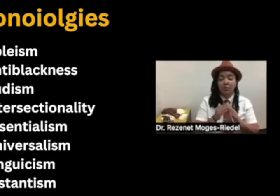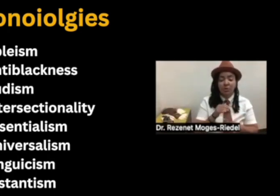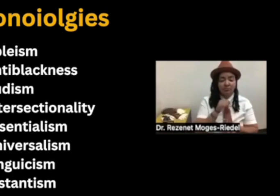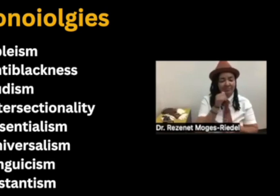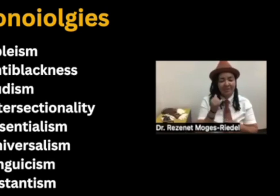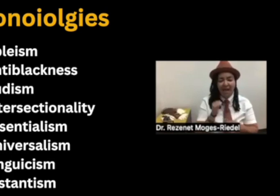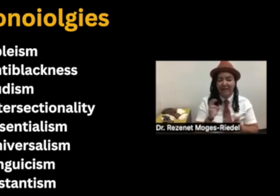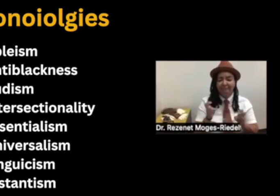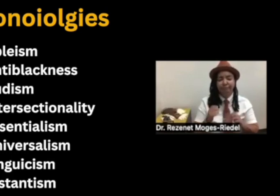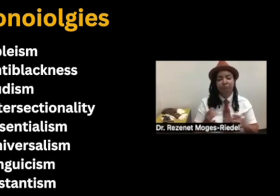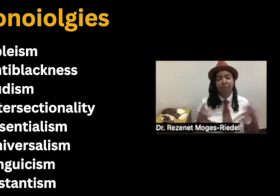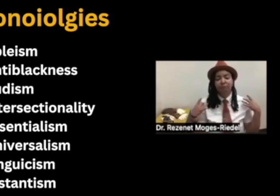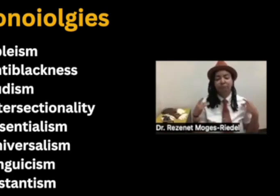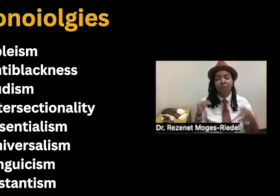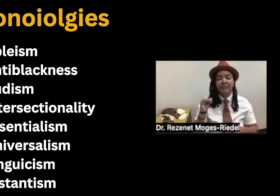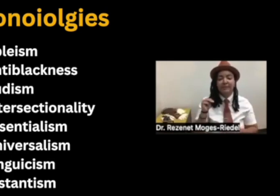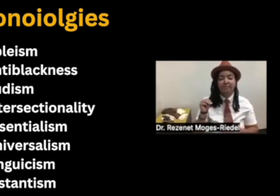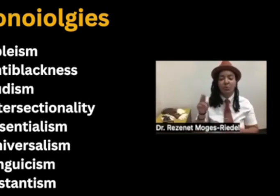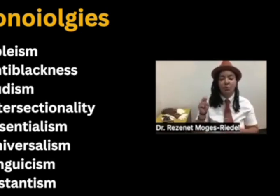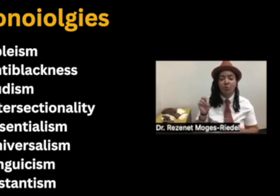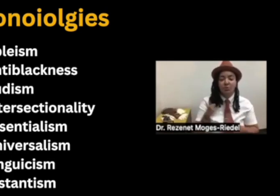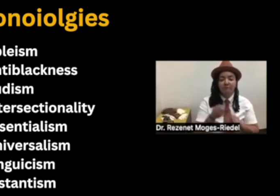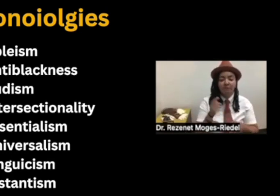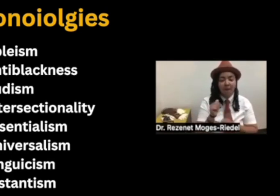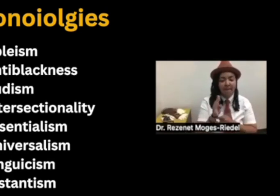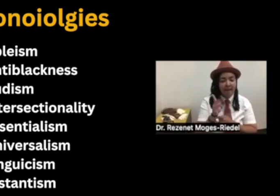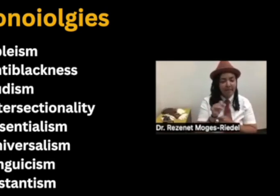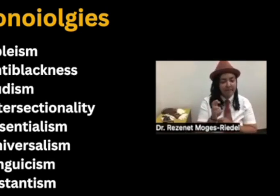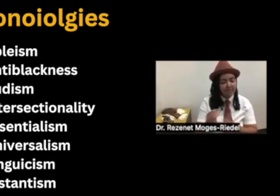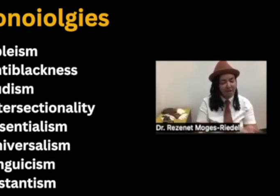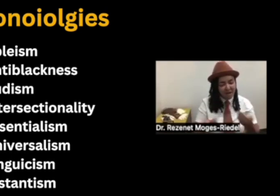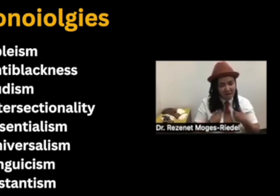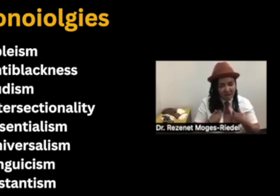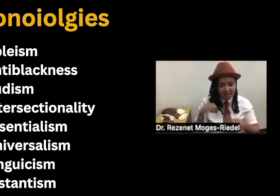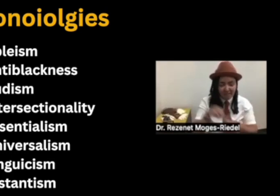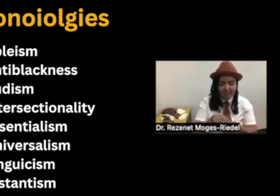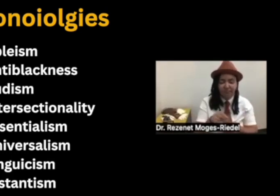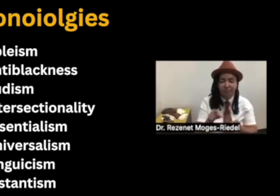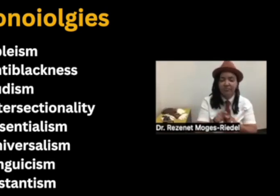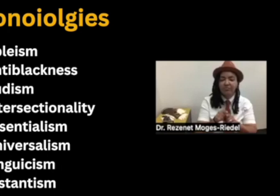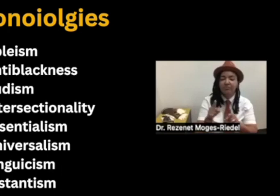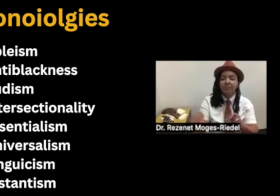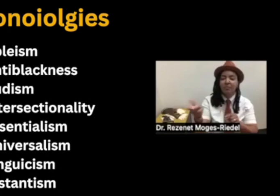encompasses many different ways that people are oppressed based on their body.